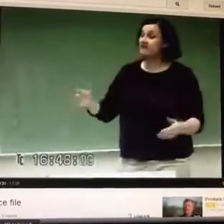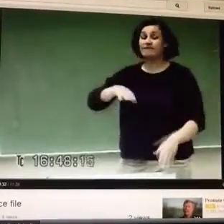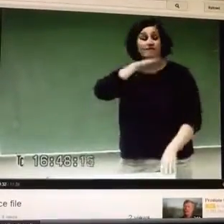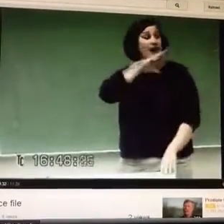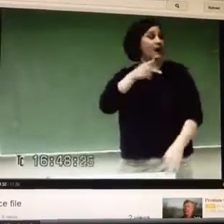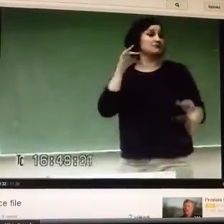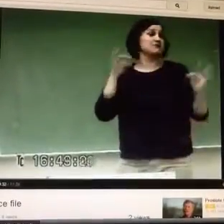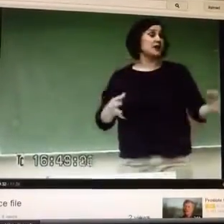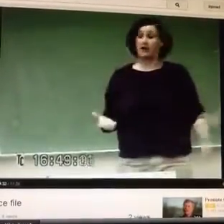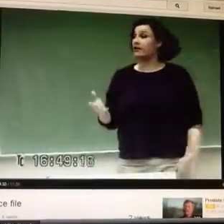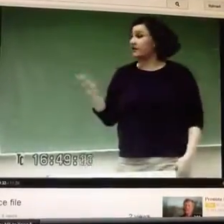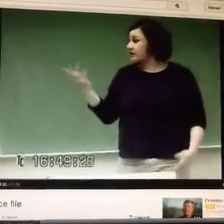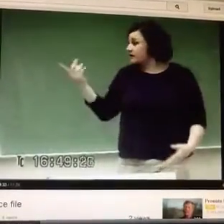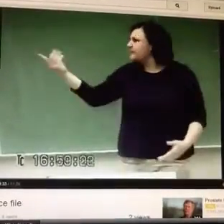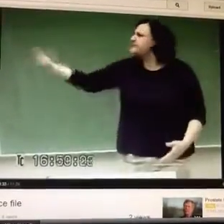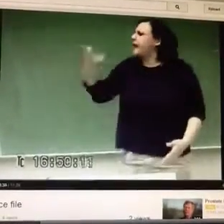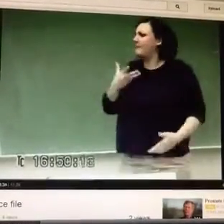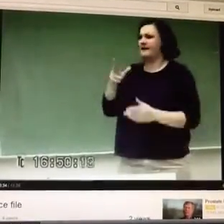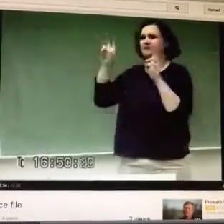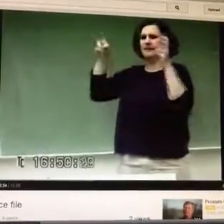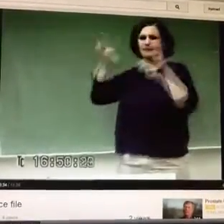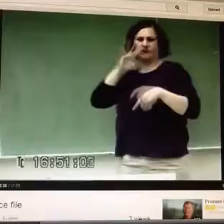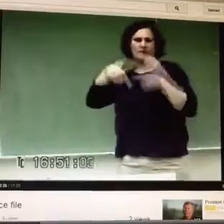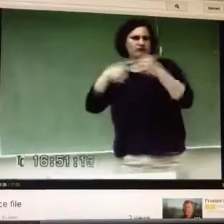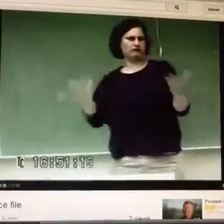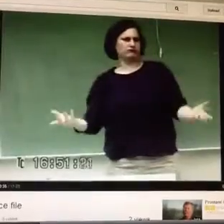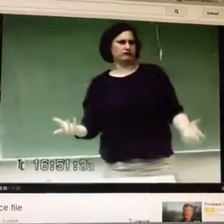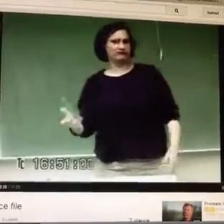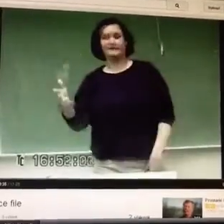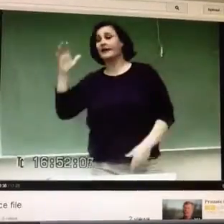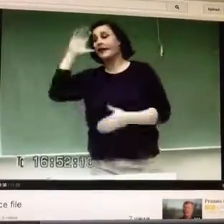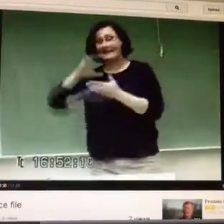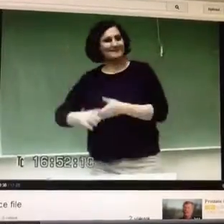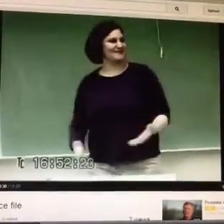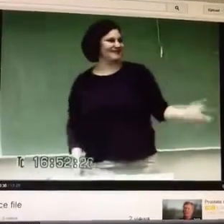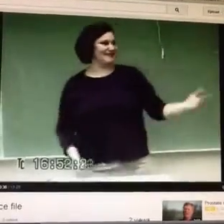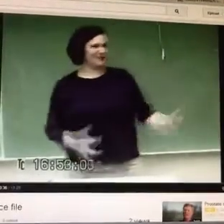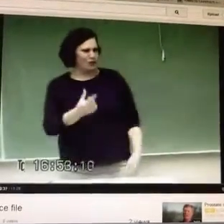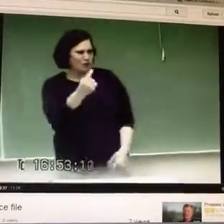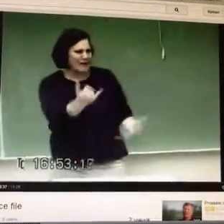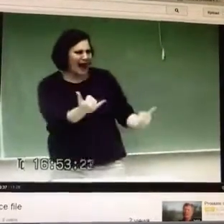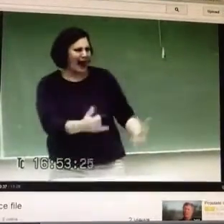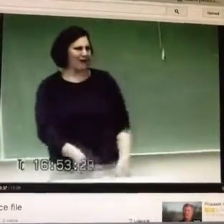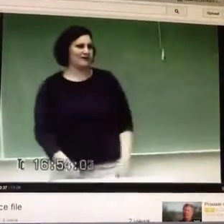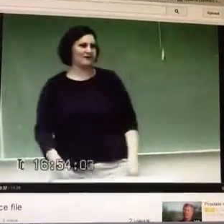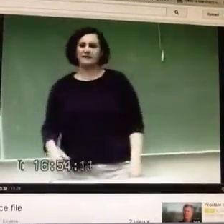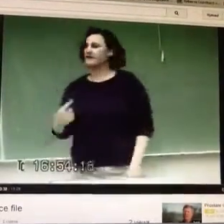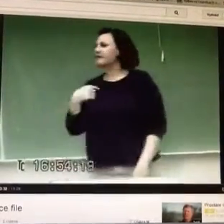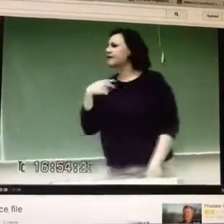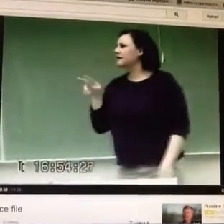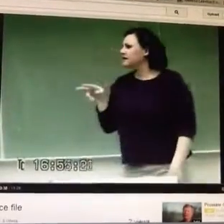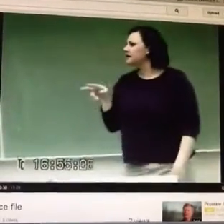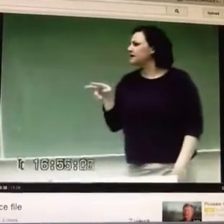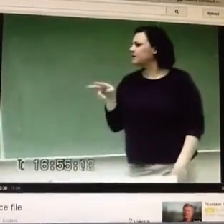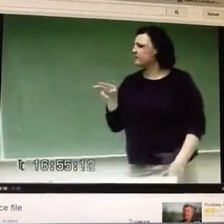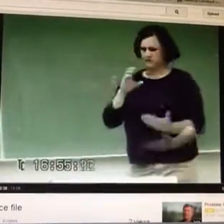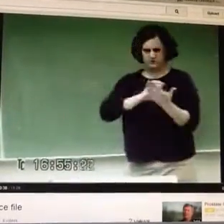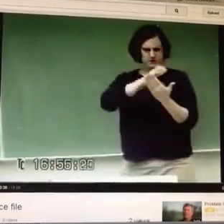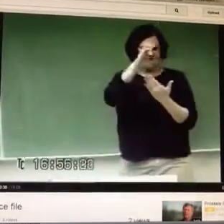I asked my husband, "Give me a topic. Tell me something I should present about." And he said, "Well, what are you doing